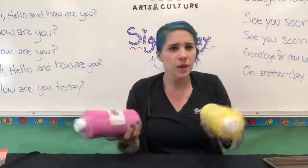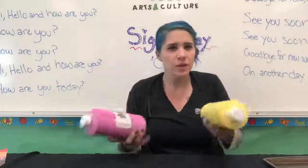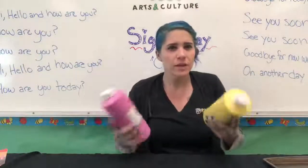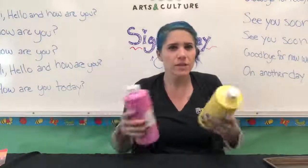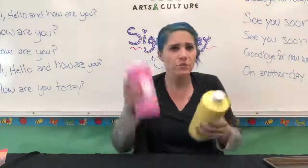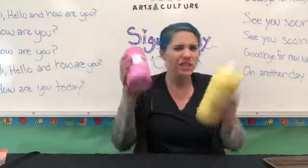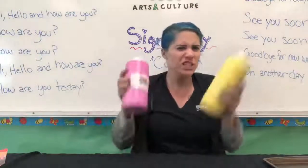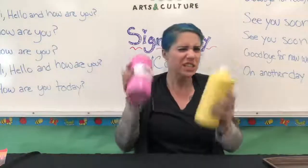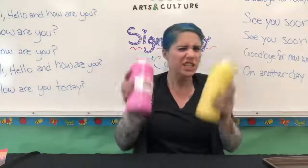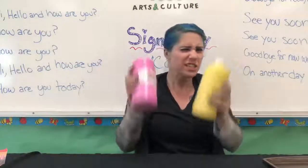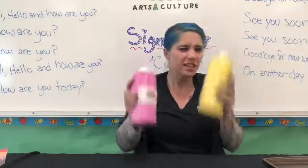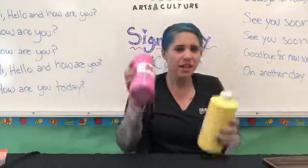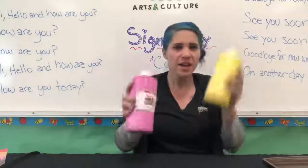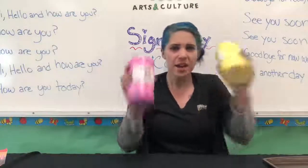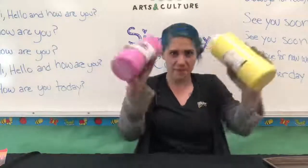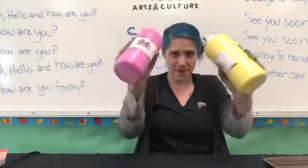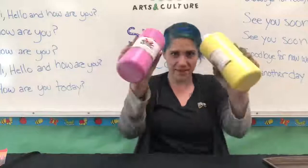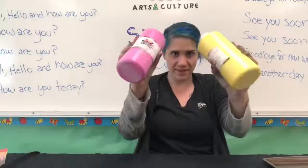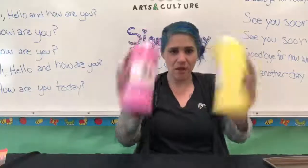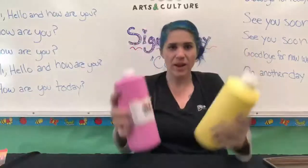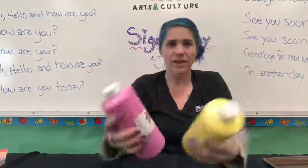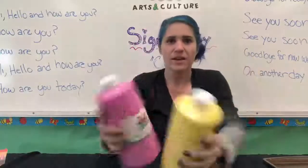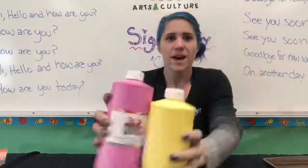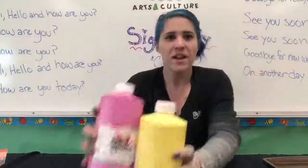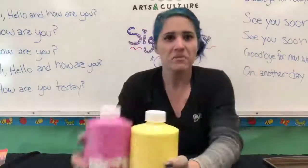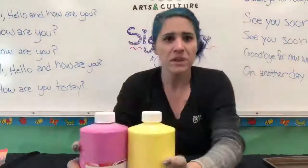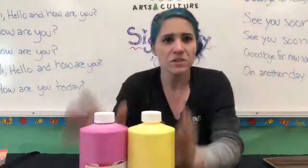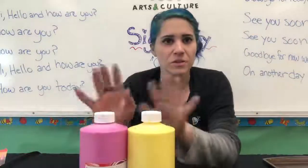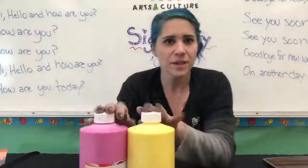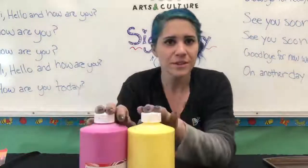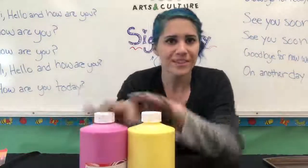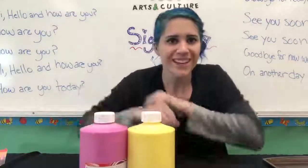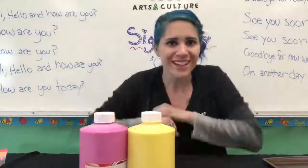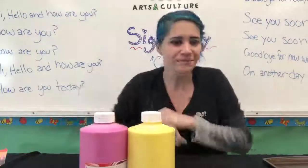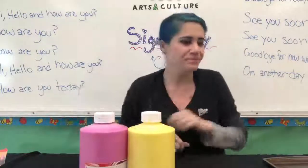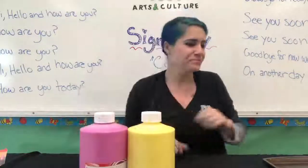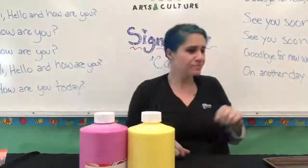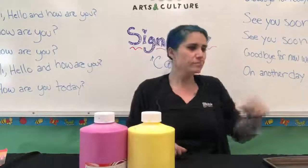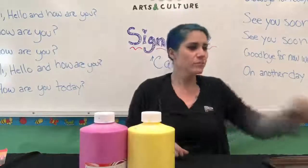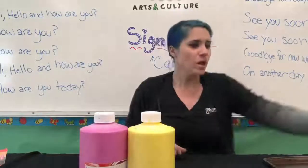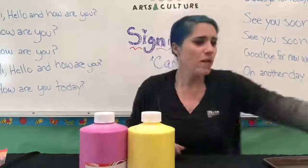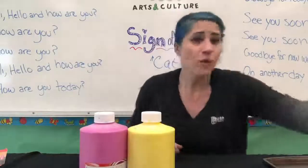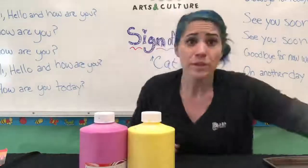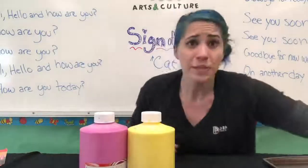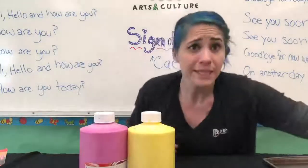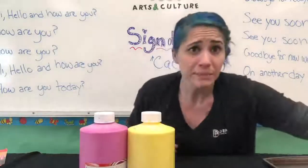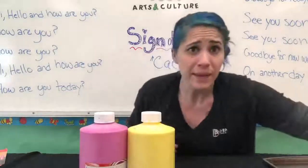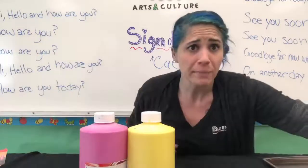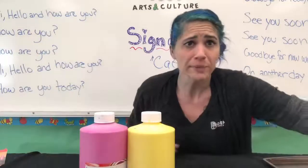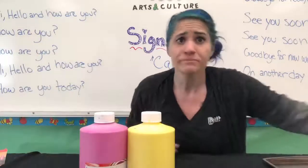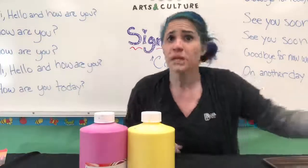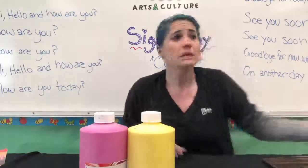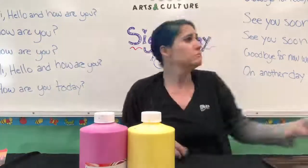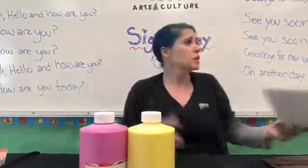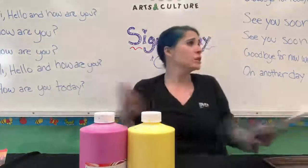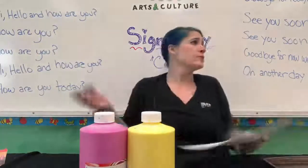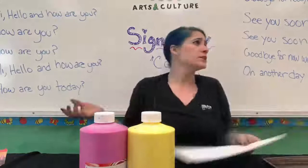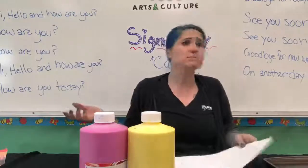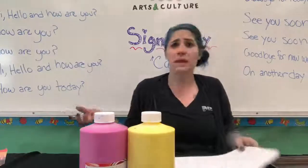acrylic. You just want to shake, makes it all ready. I just picked two colors right here. Of course, you're going to need paper, construction paper,